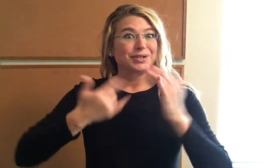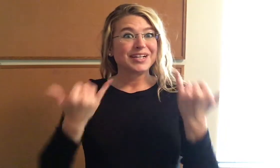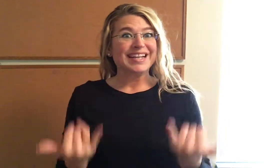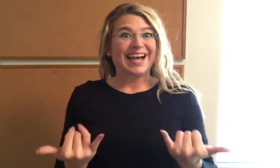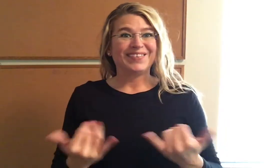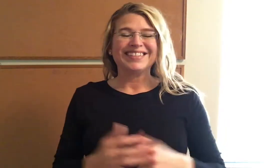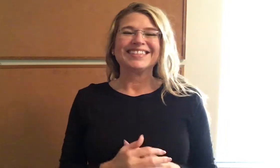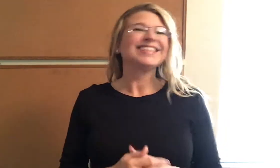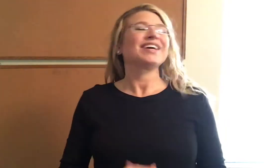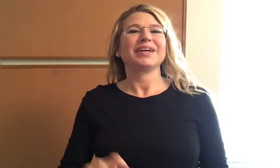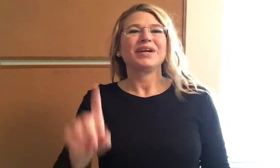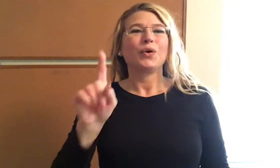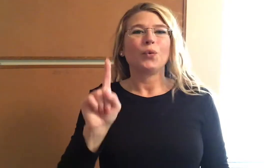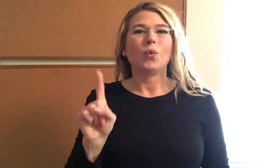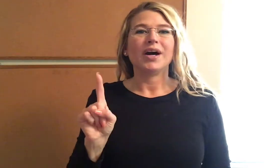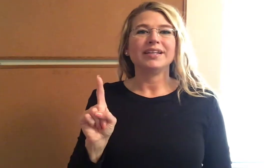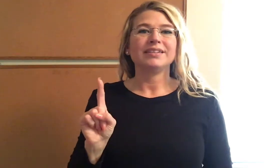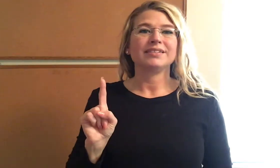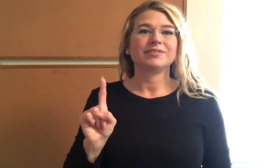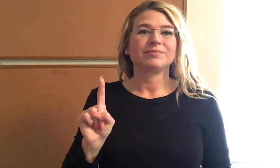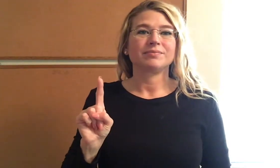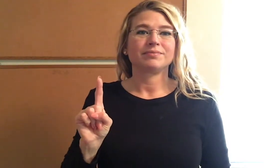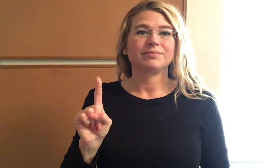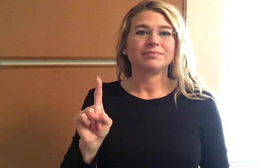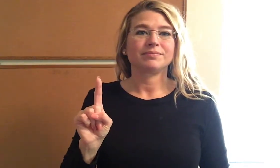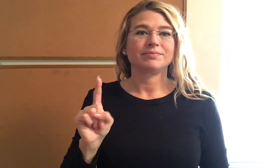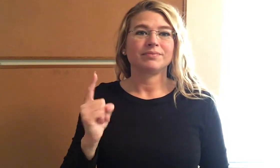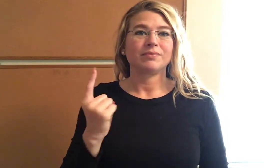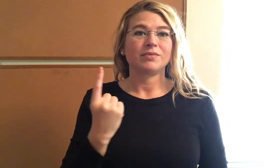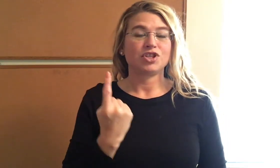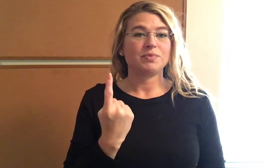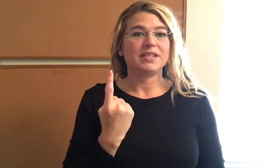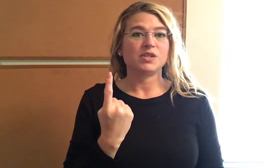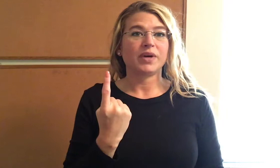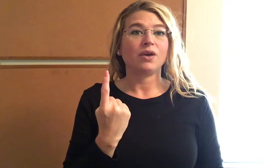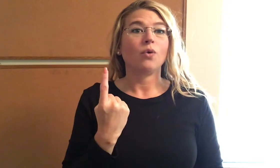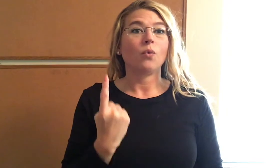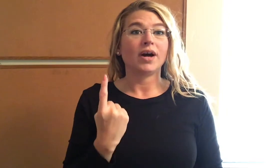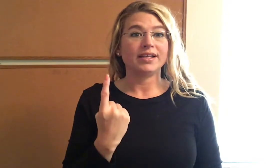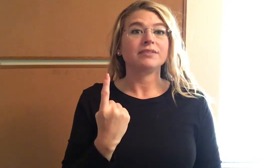started now. All right, 1 should be this way. 1,